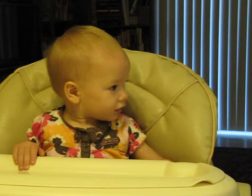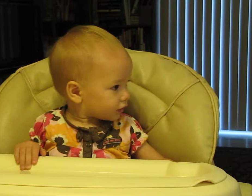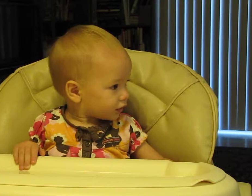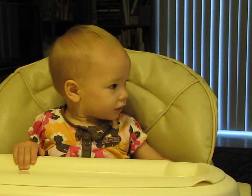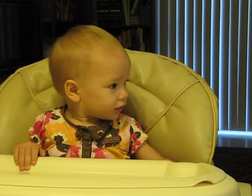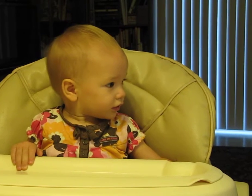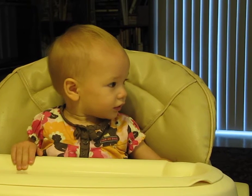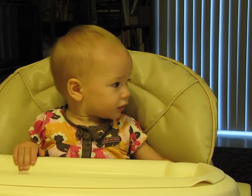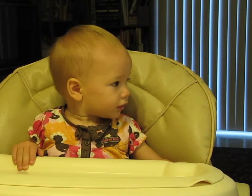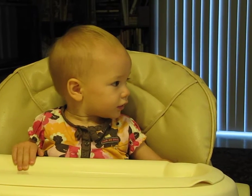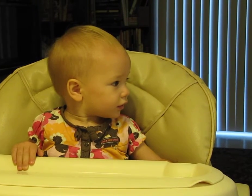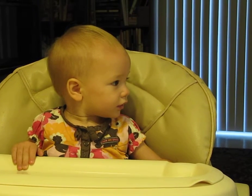Very good. Can you say thank you?